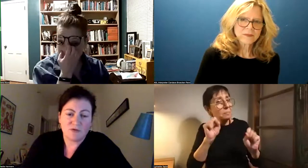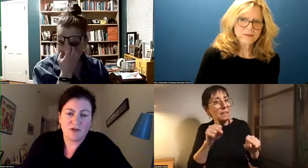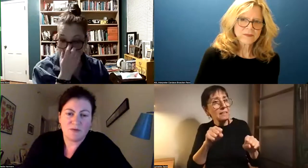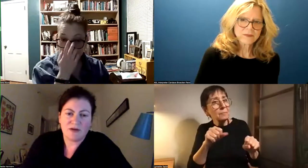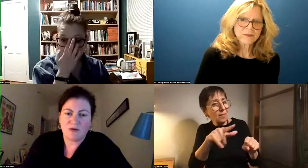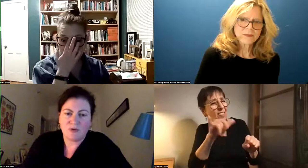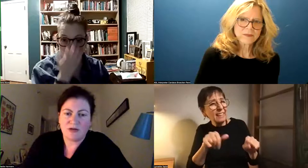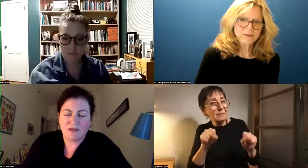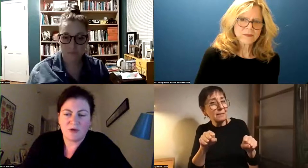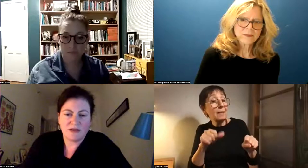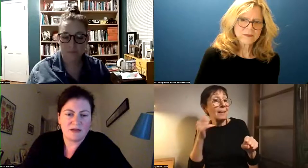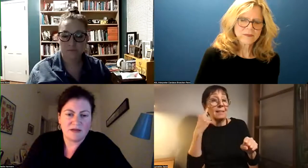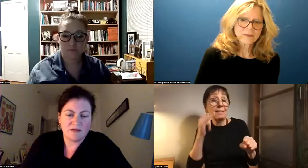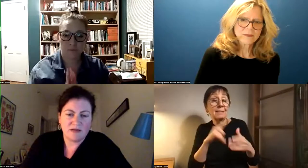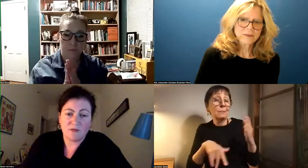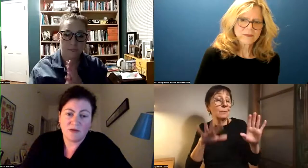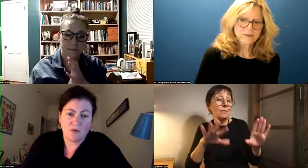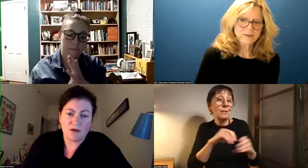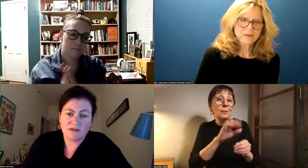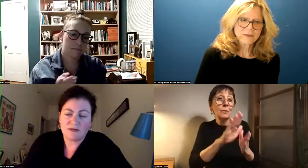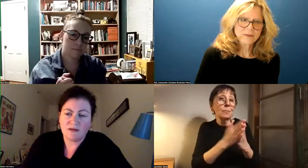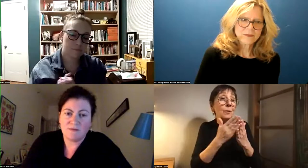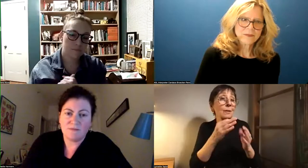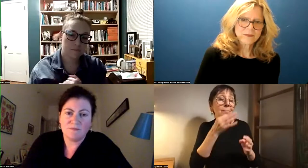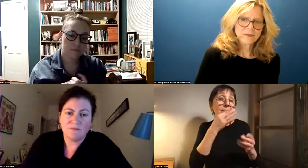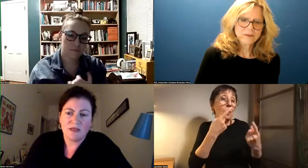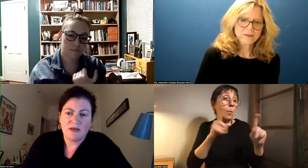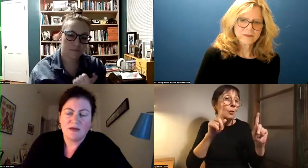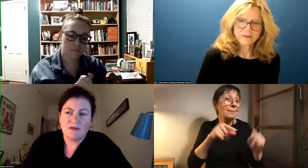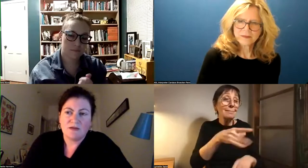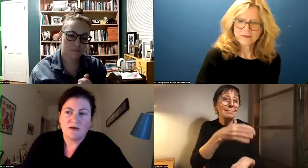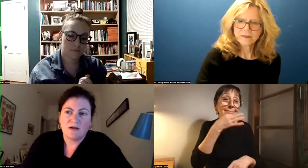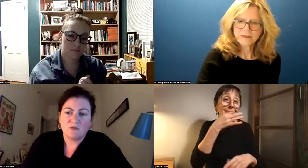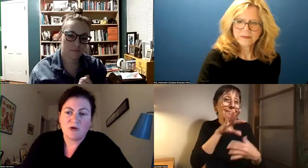what's wonderful about your book and the way that it works.